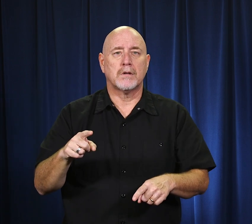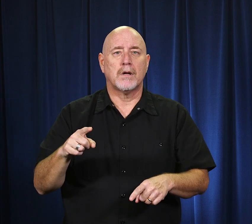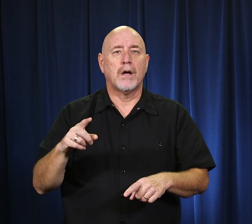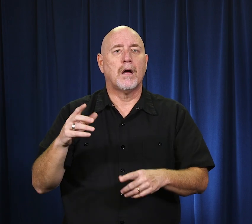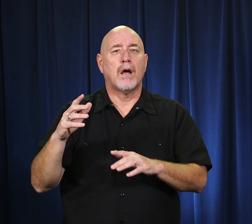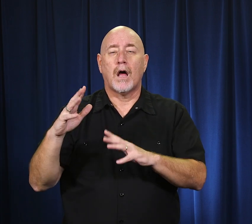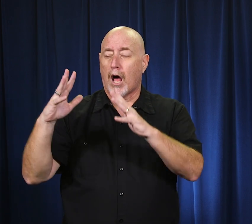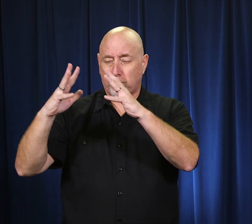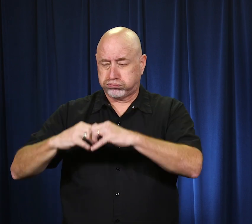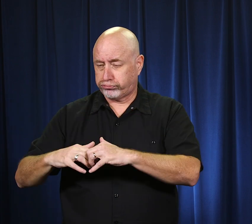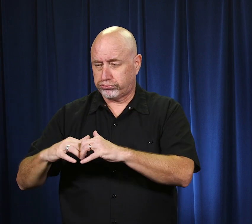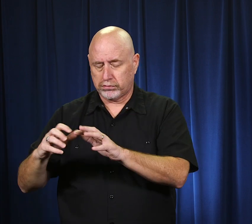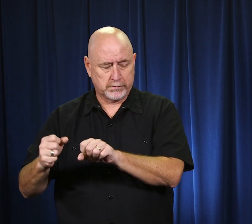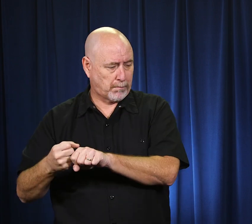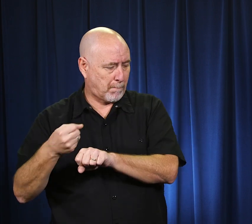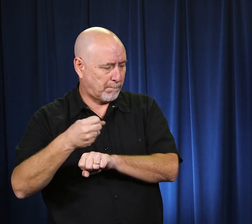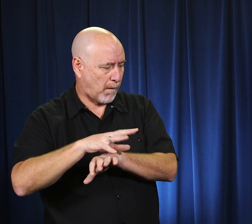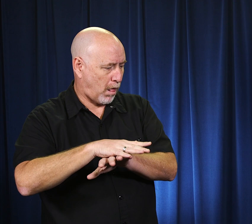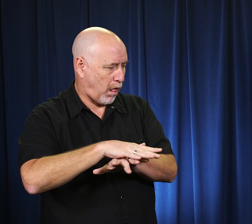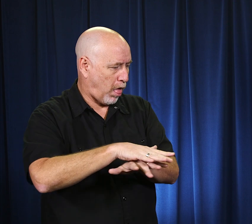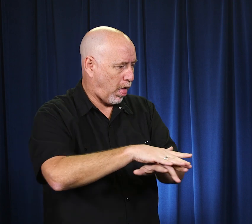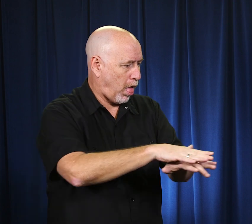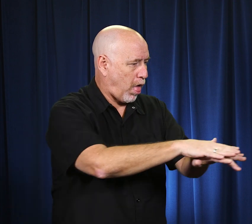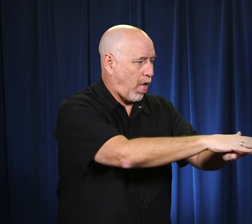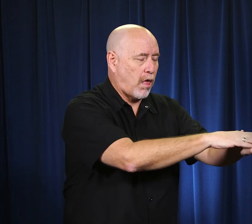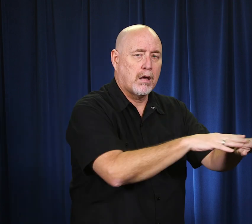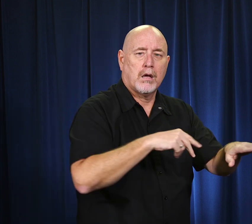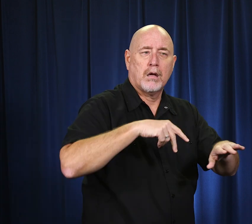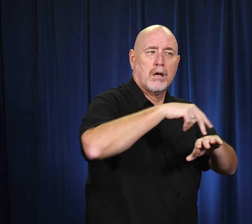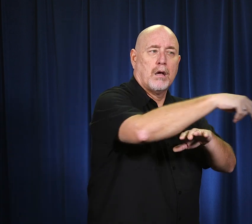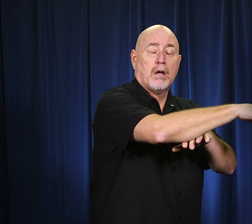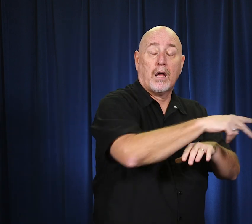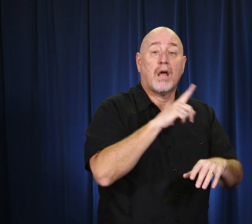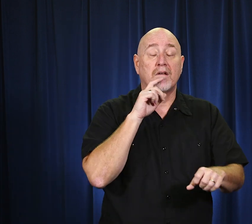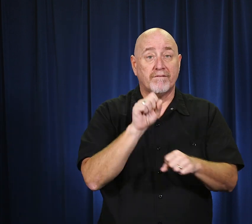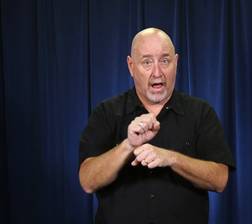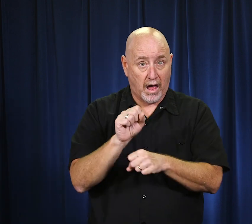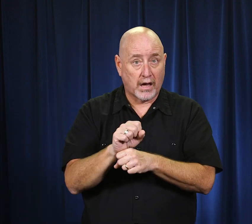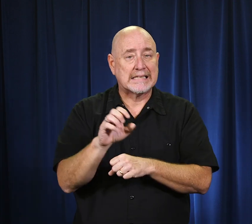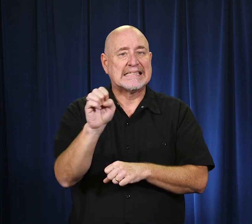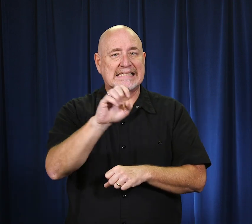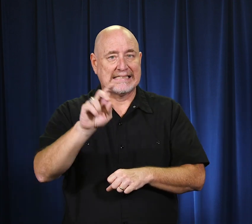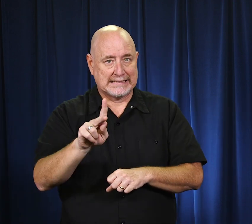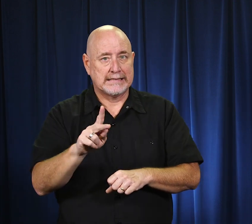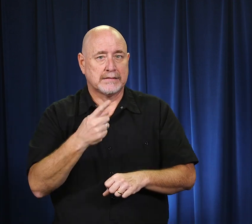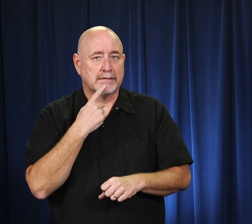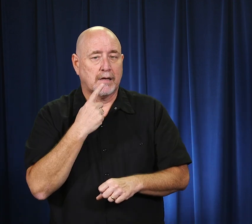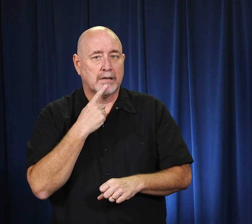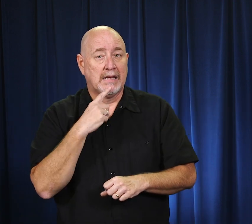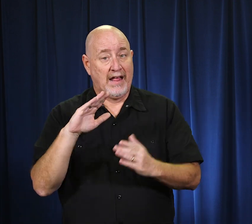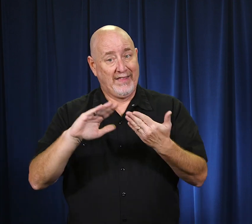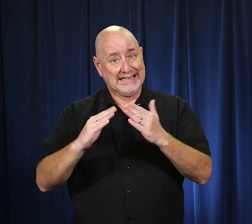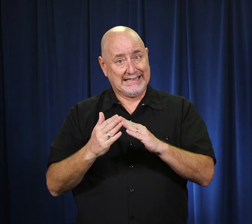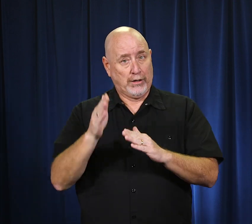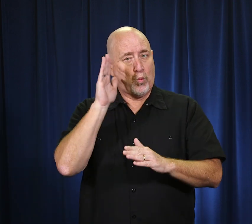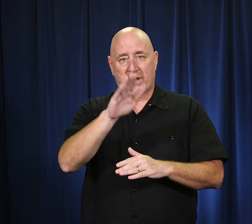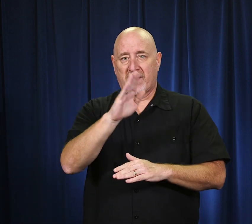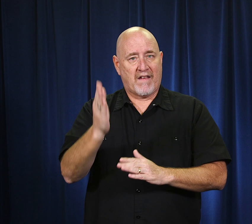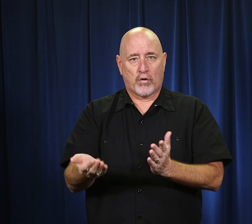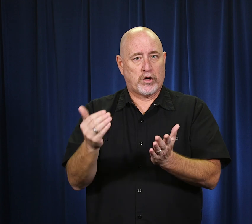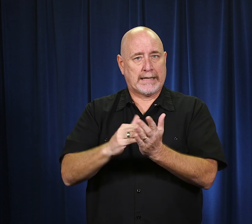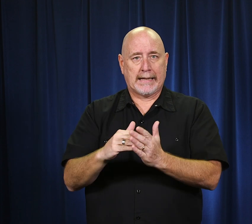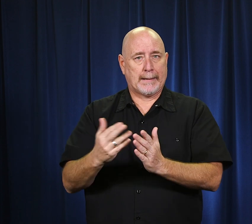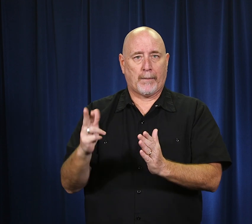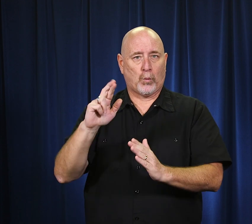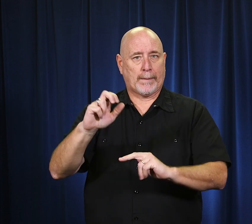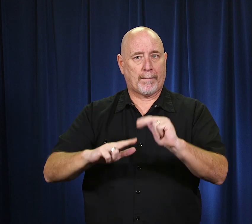when all of that building material was thrown down into the Mediterranean Sea. In fact, when Ezekiel said that the city